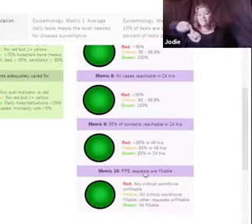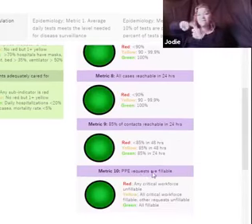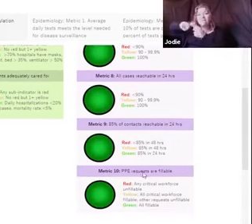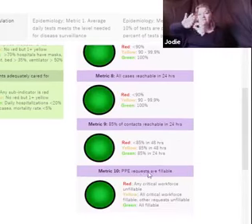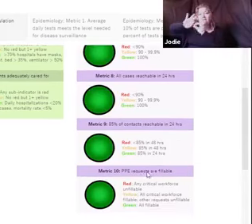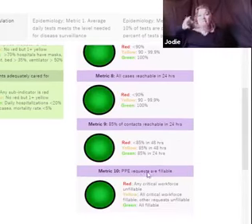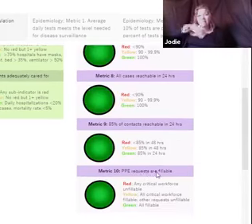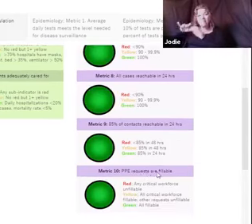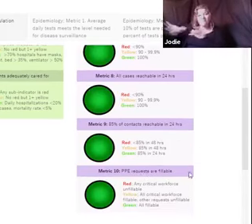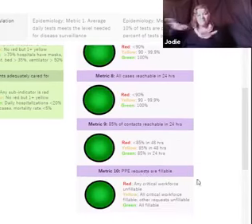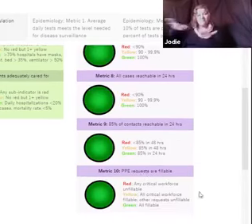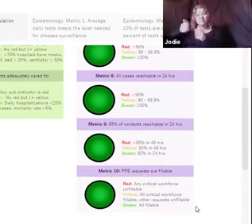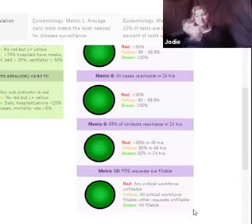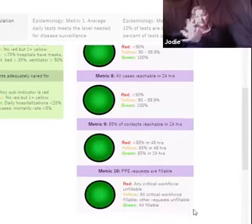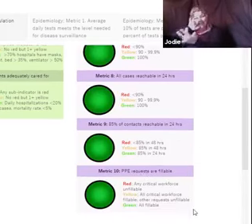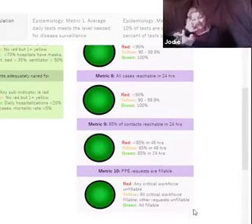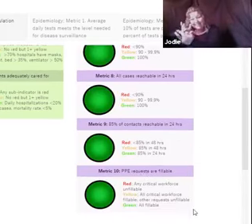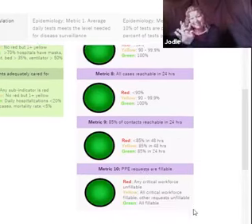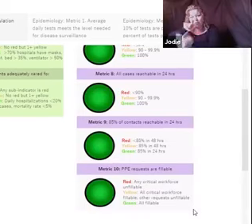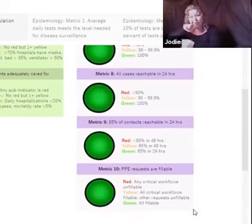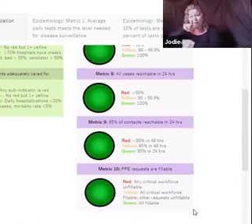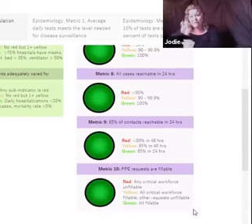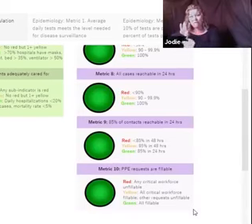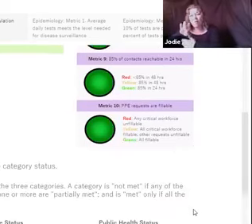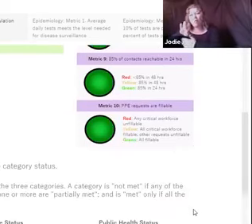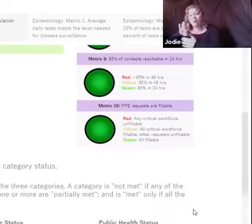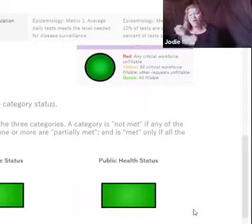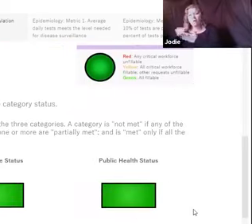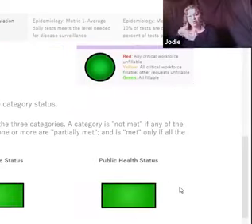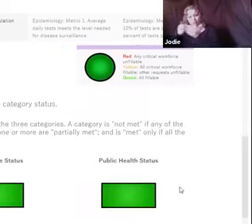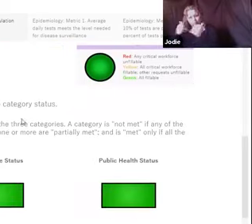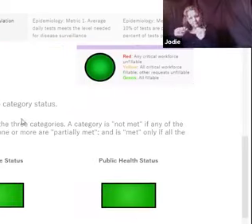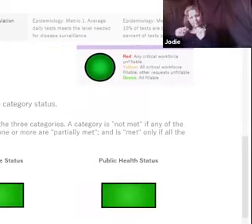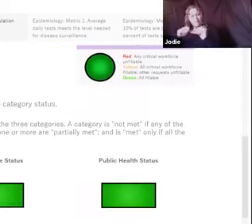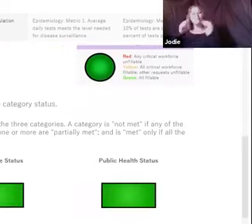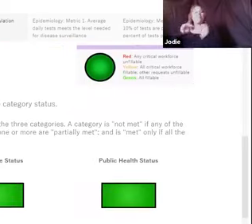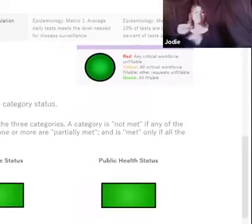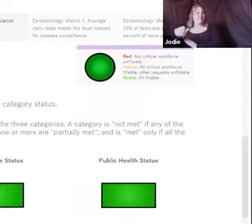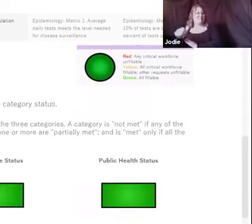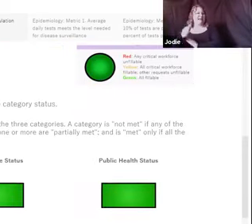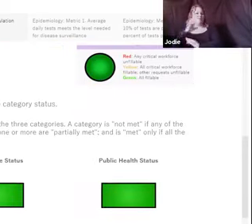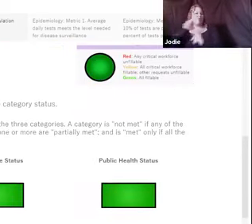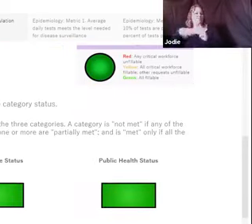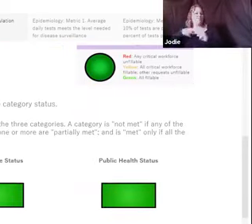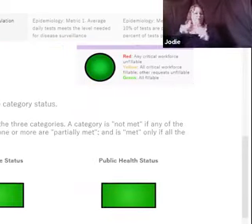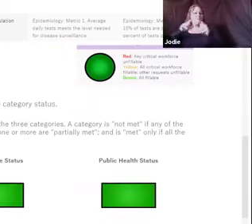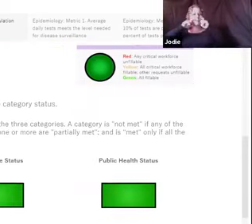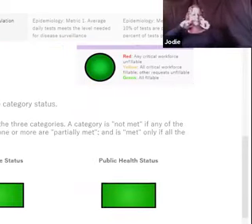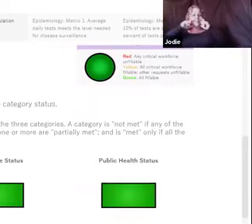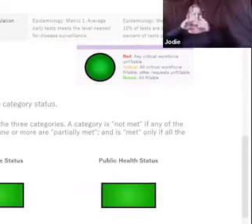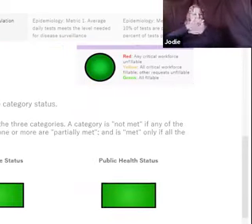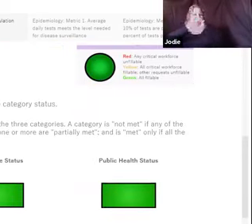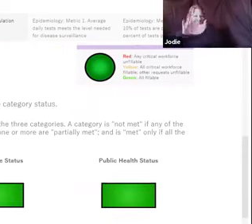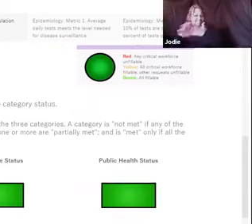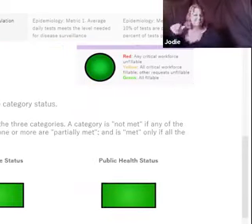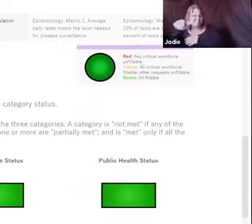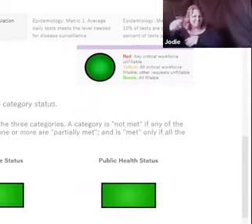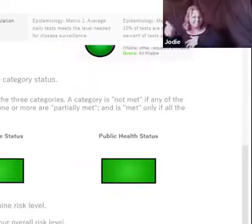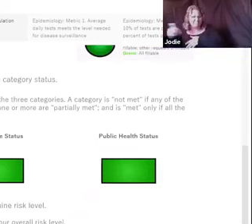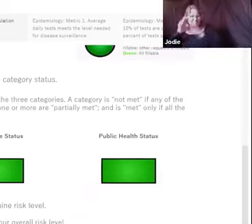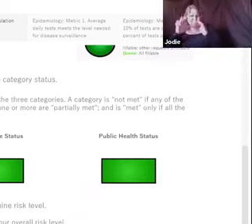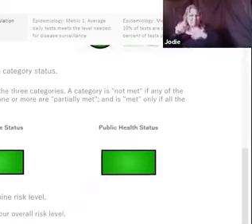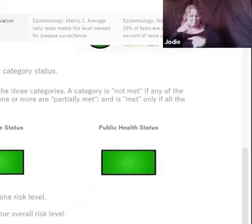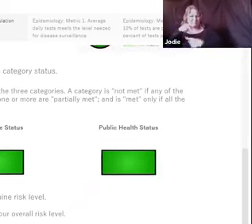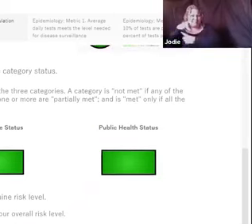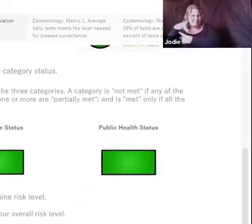10 looks at personal protective equipment like masks. You can see down here and kind of absorb how all